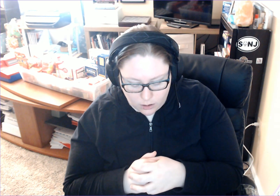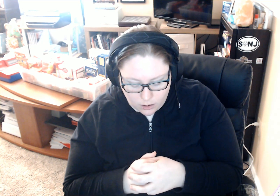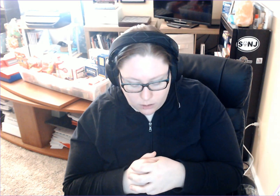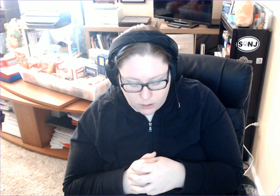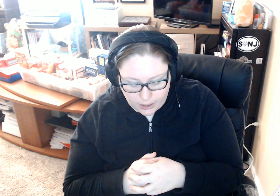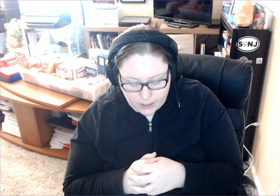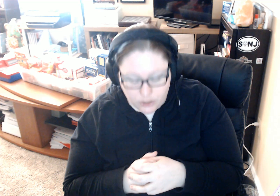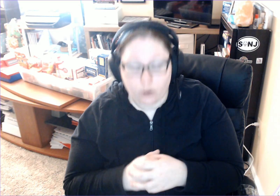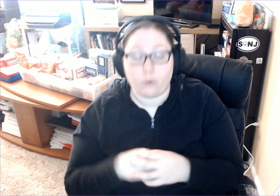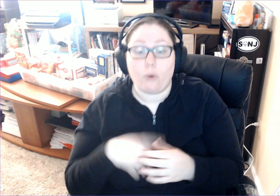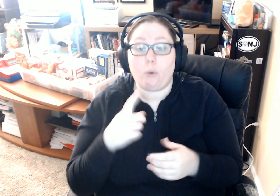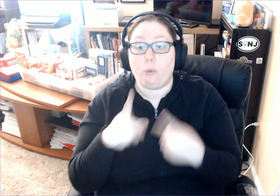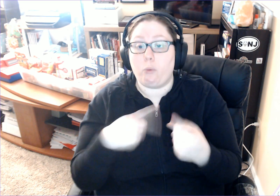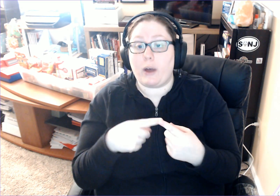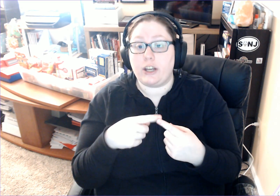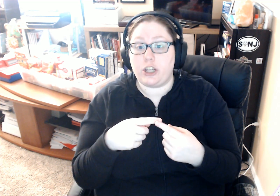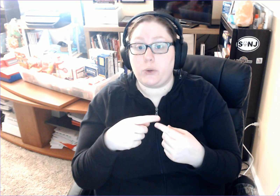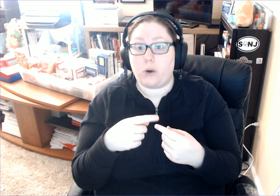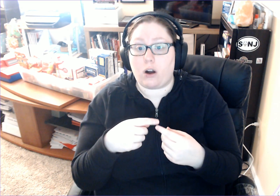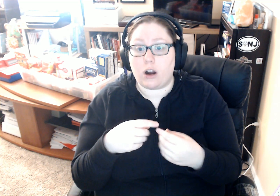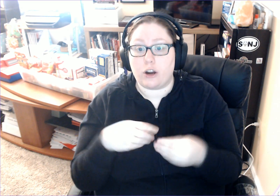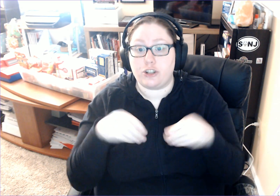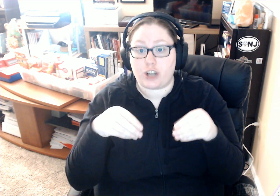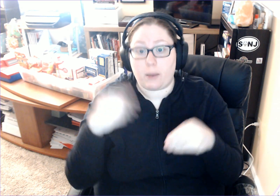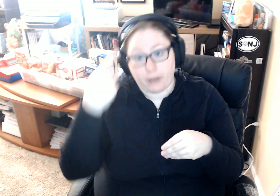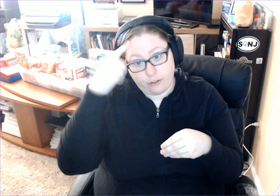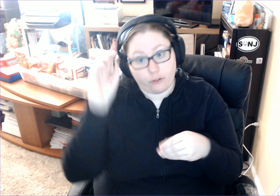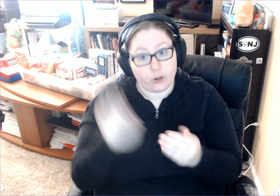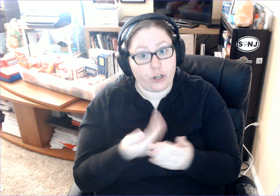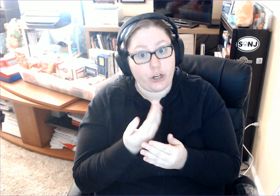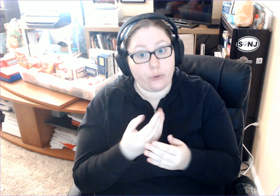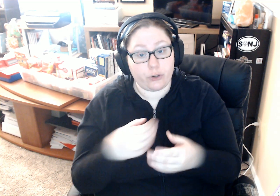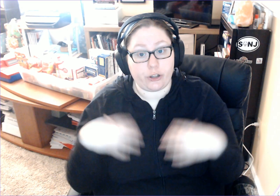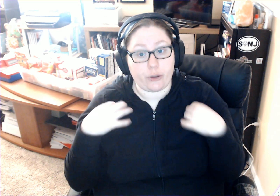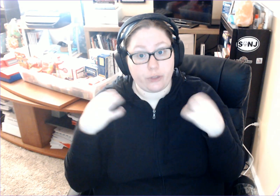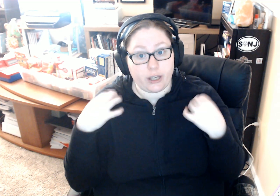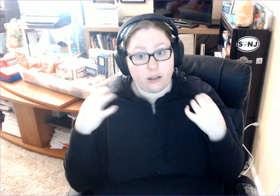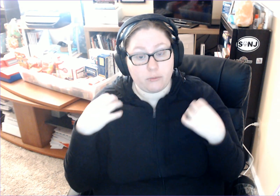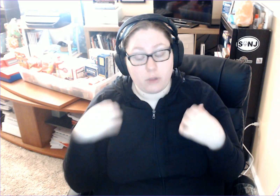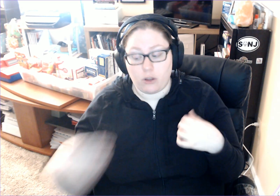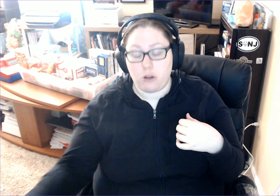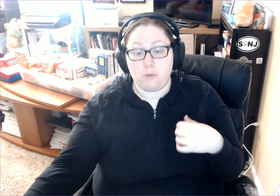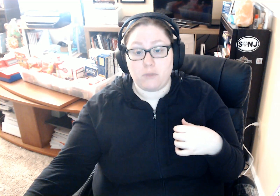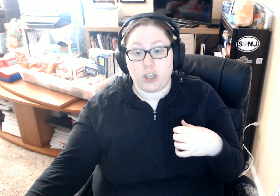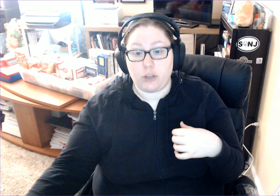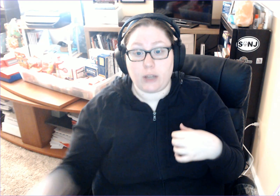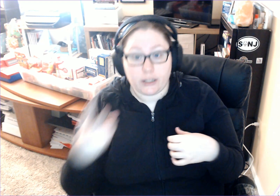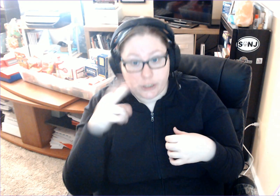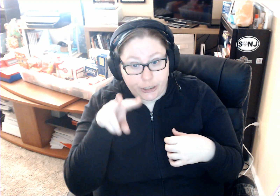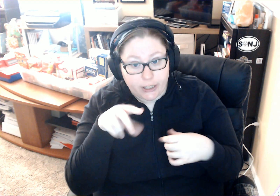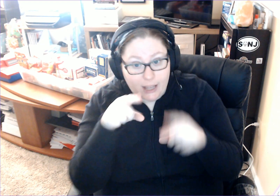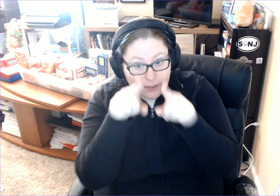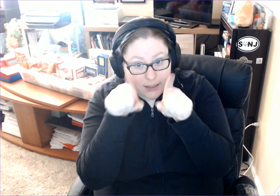Okay, so when you are shopping for new clothing, you can look at the